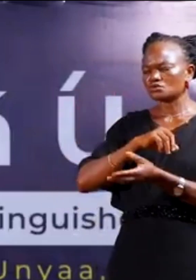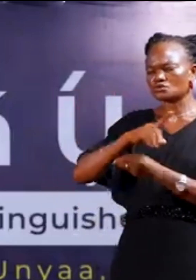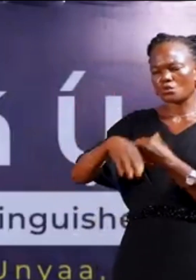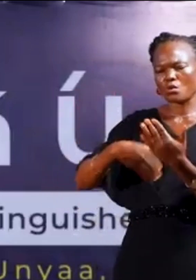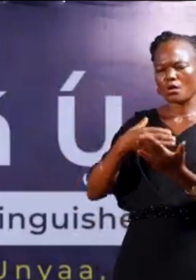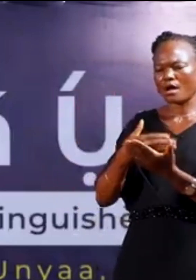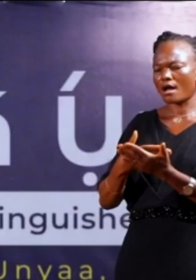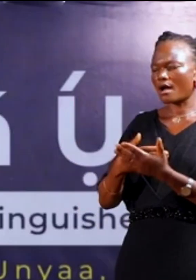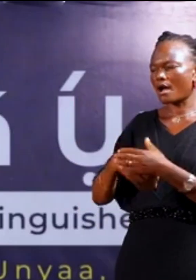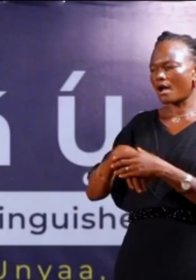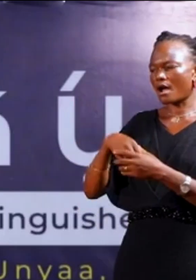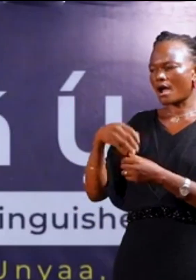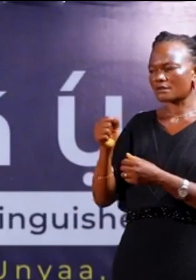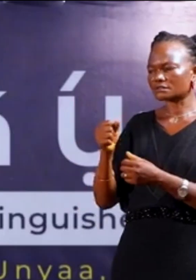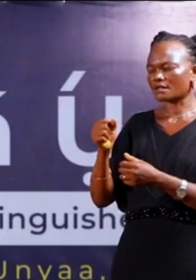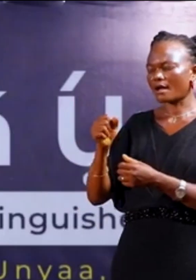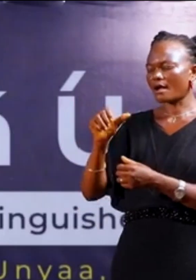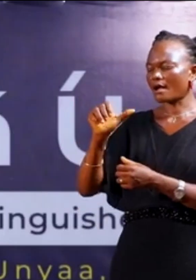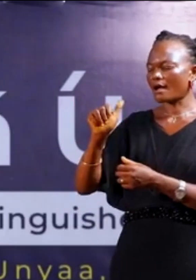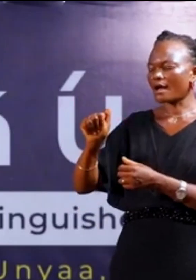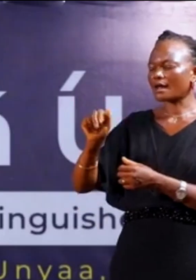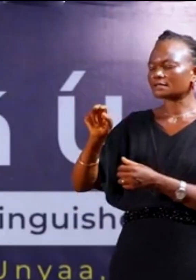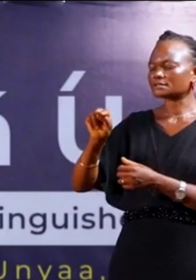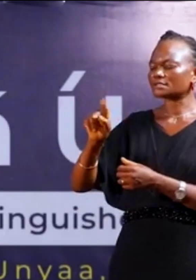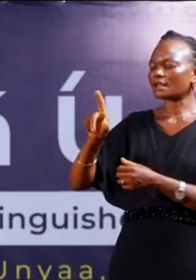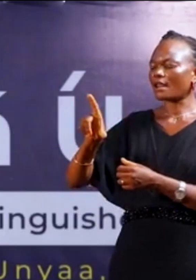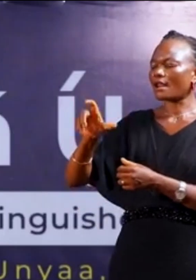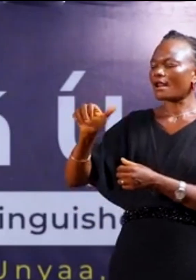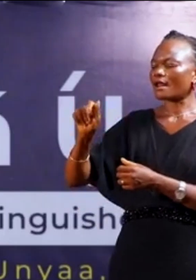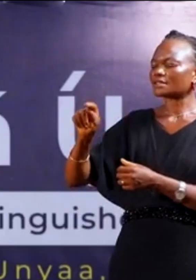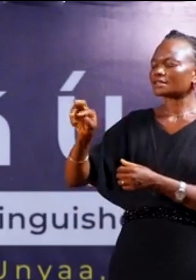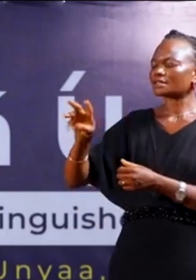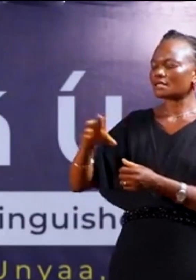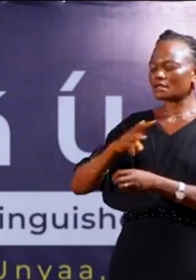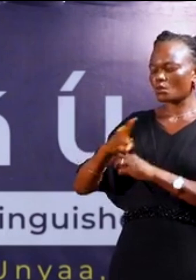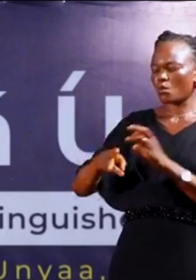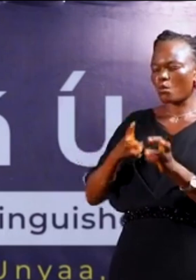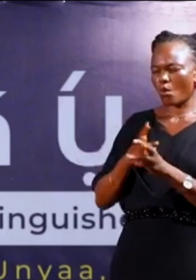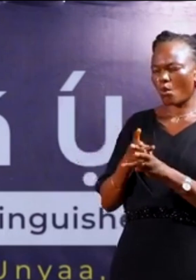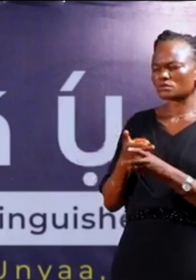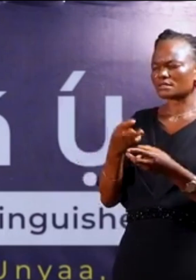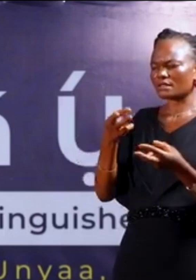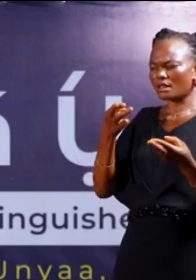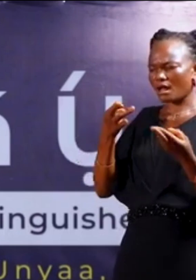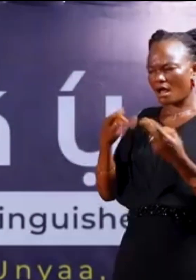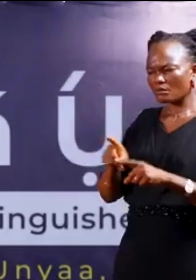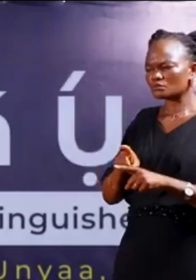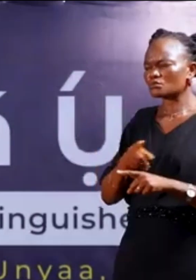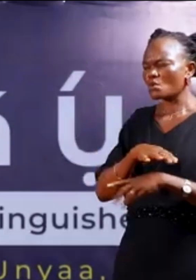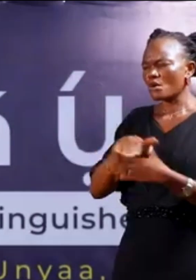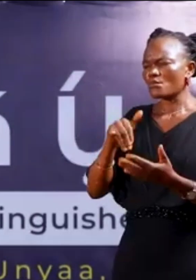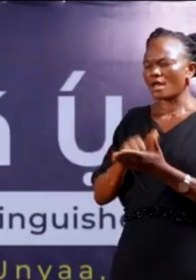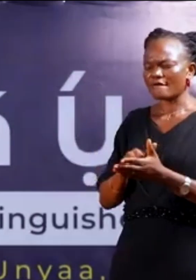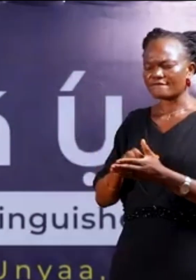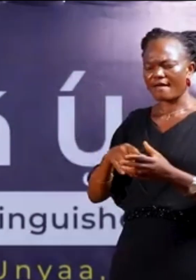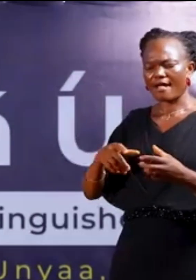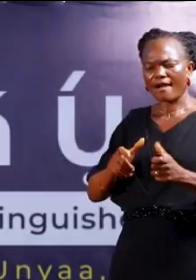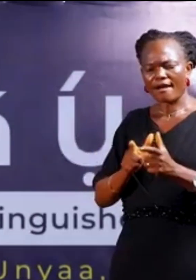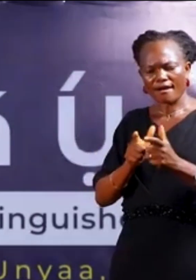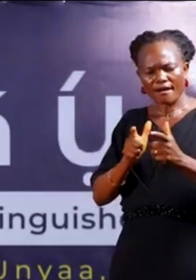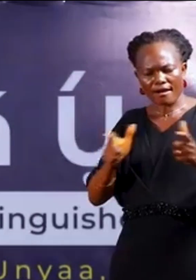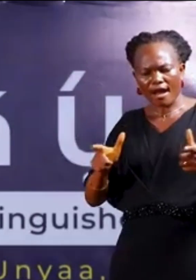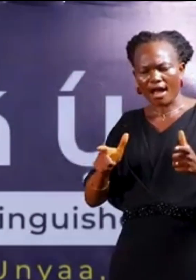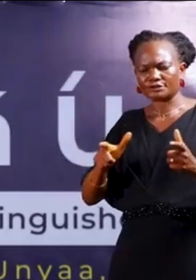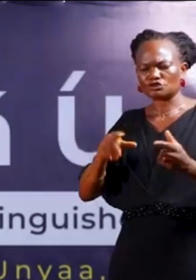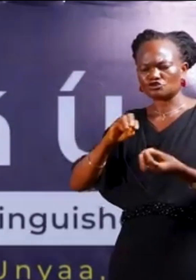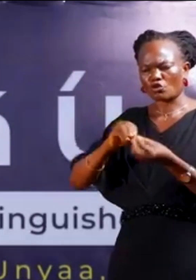throughout the Atlantic world, rebellions occurred where there was a large concentration of Igbo